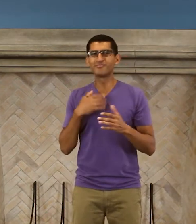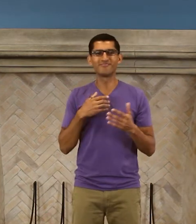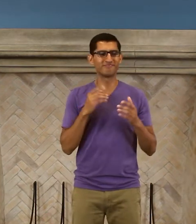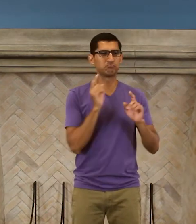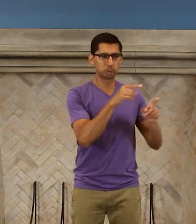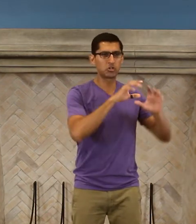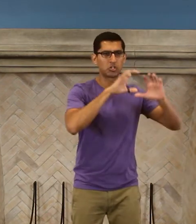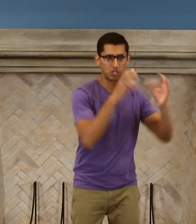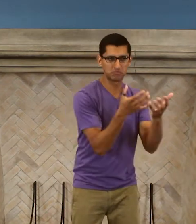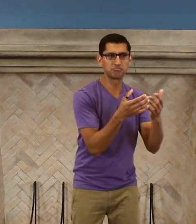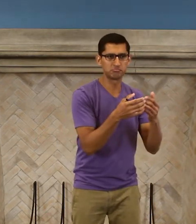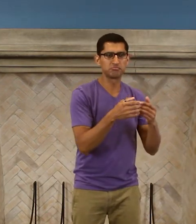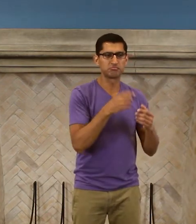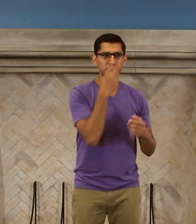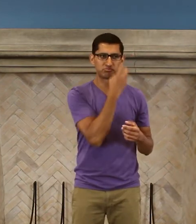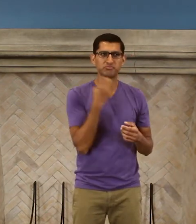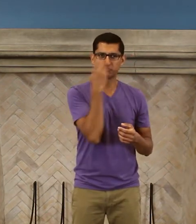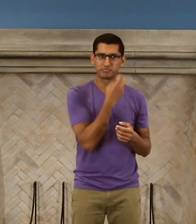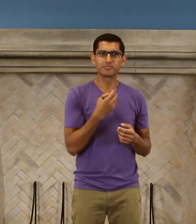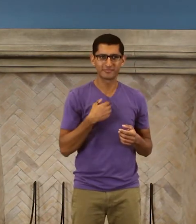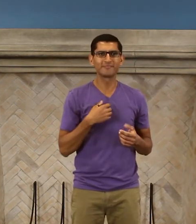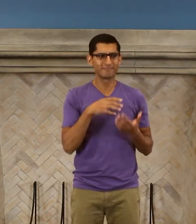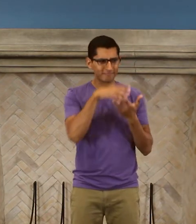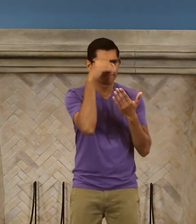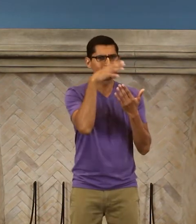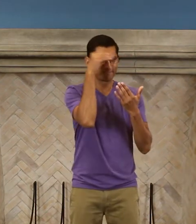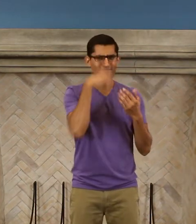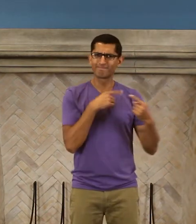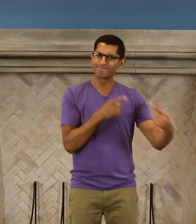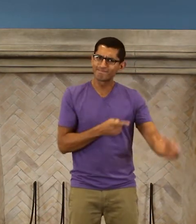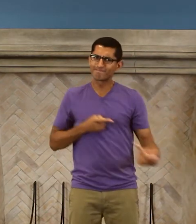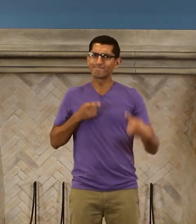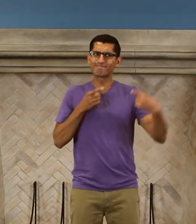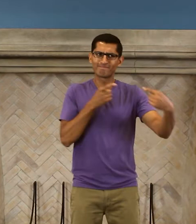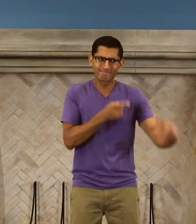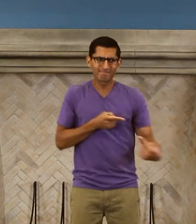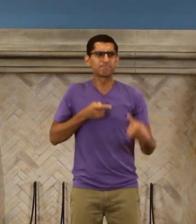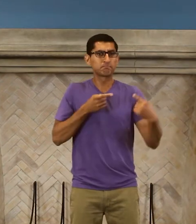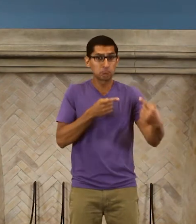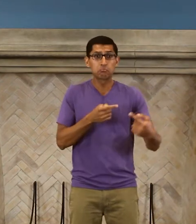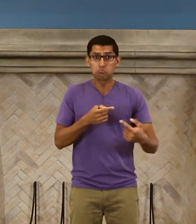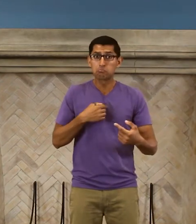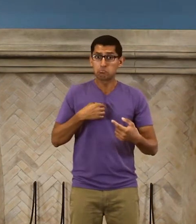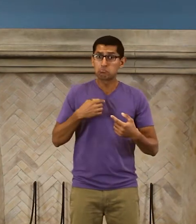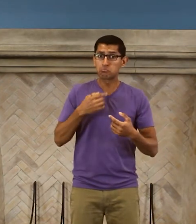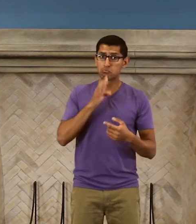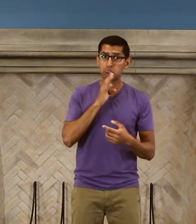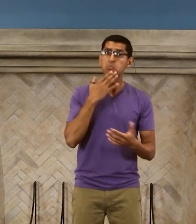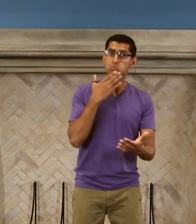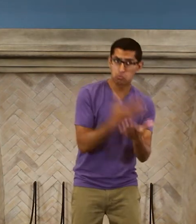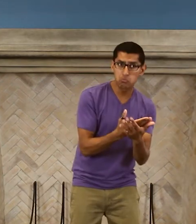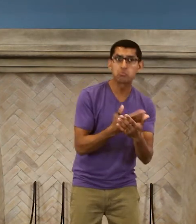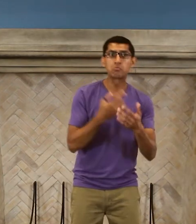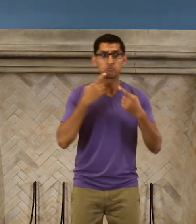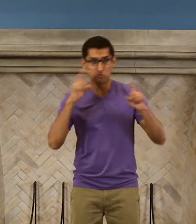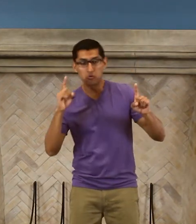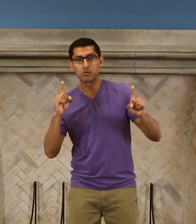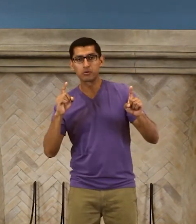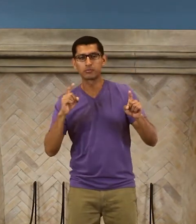try to speak with them. And so I went to speech therapy. And I learned, but I struggled. And I learned to